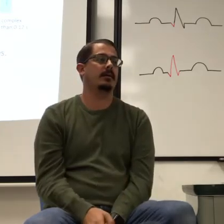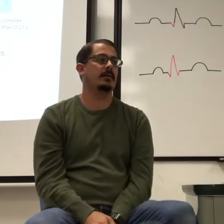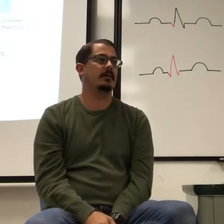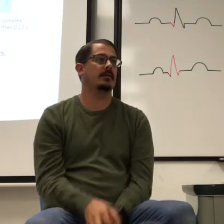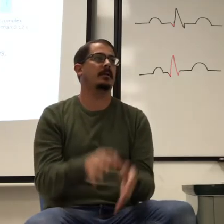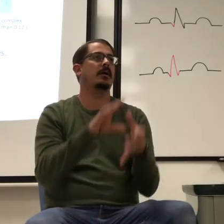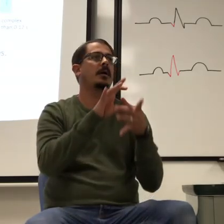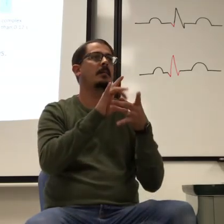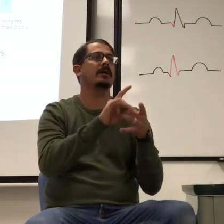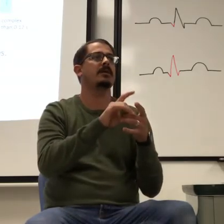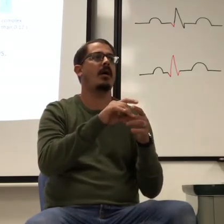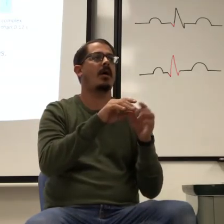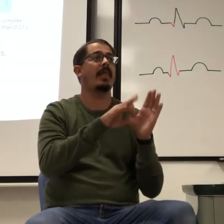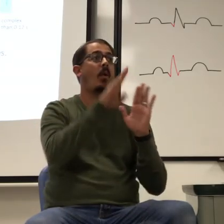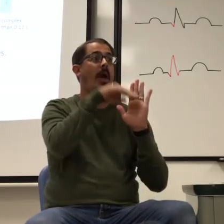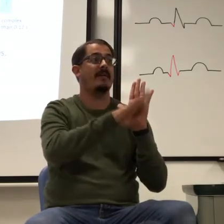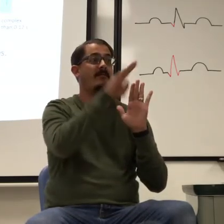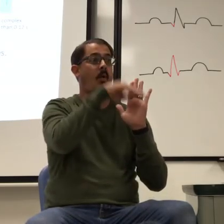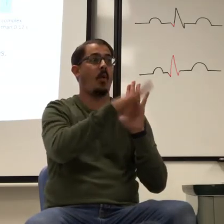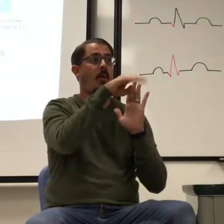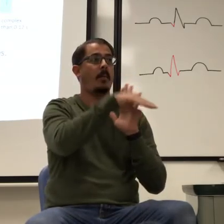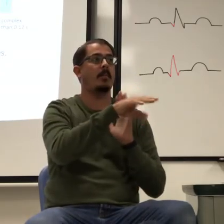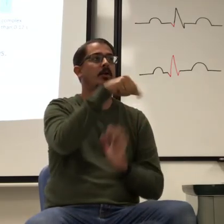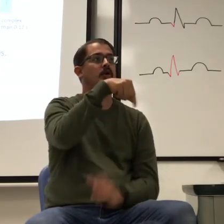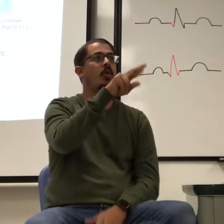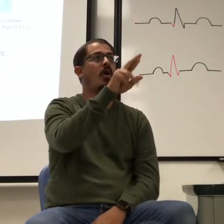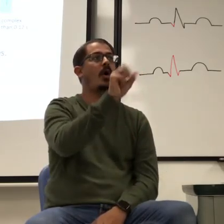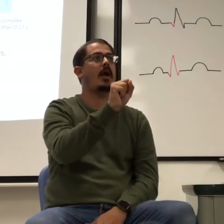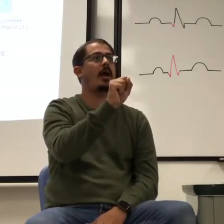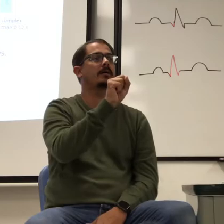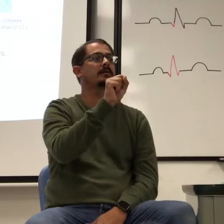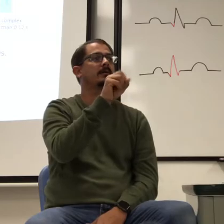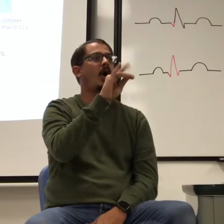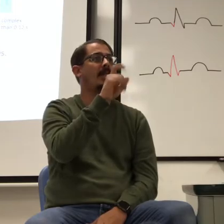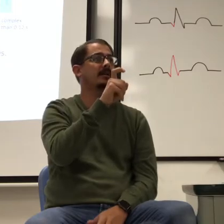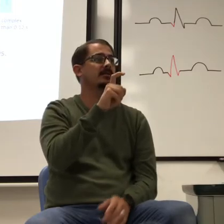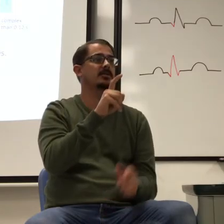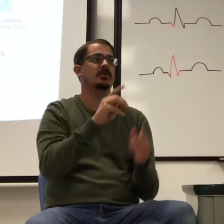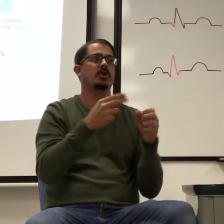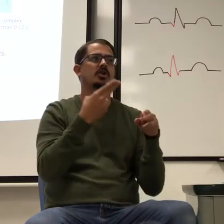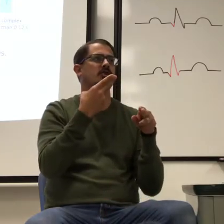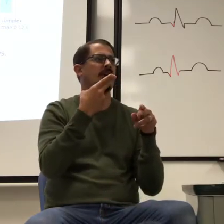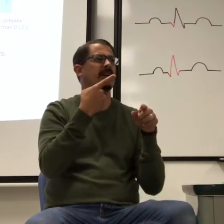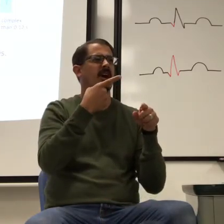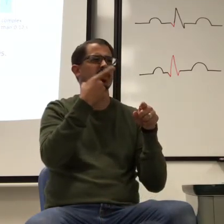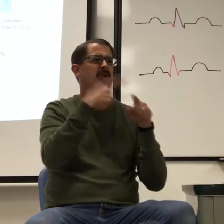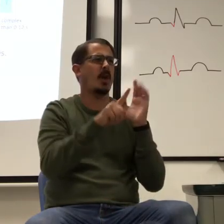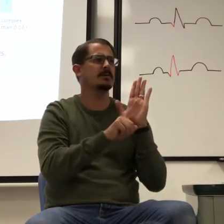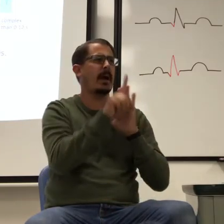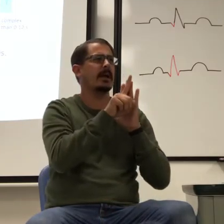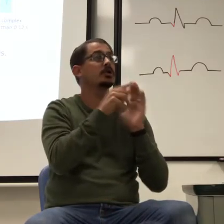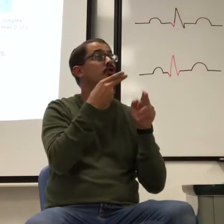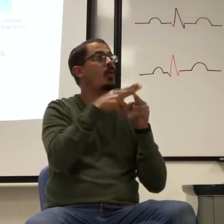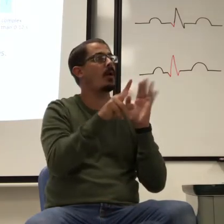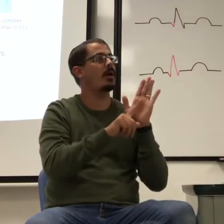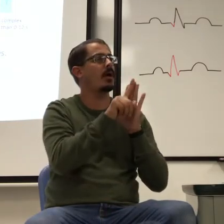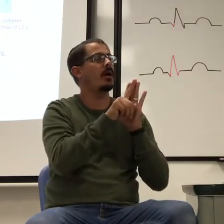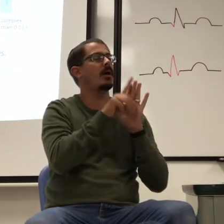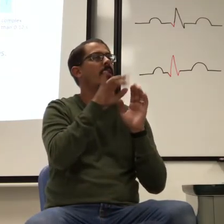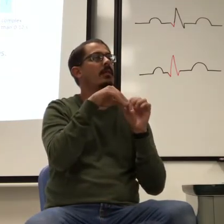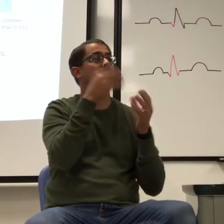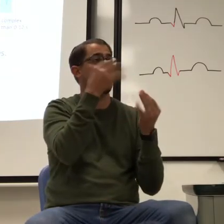based on the waveform, your QRS complex is a sharp spike. It's very short. This tells you that the